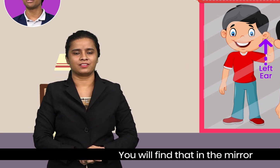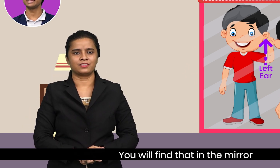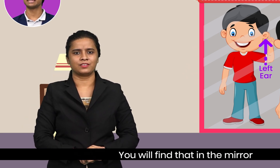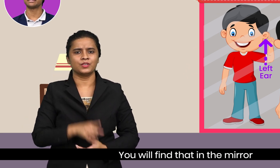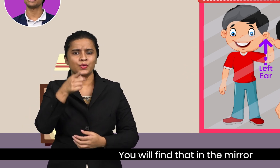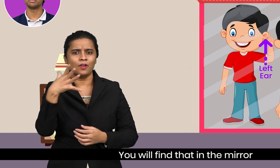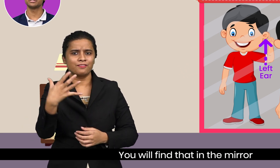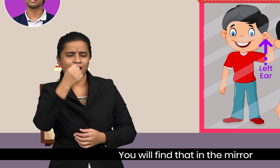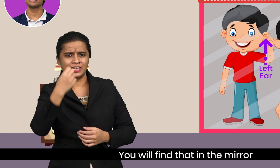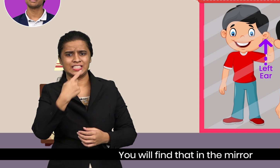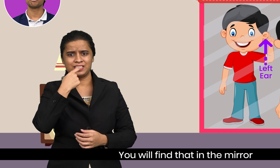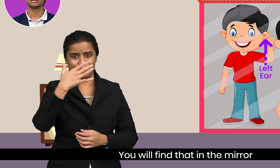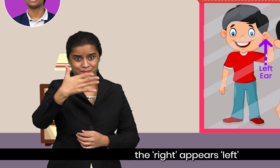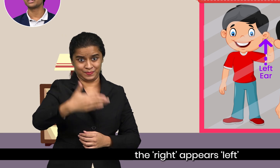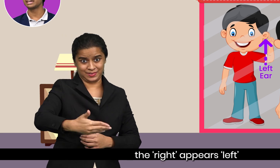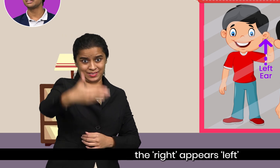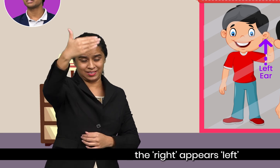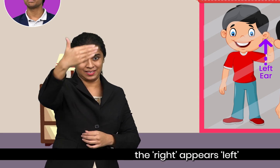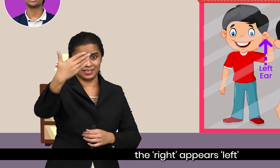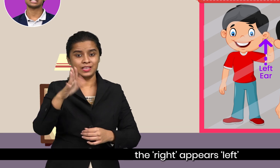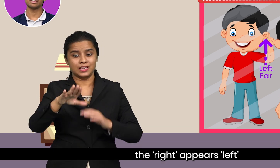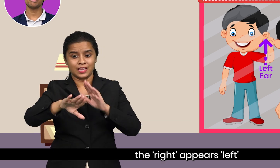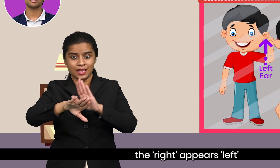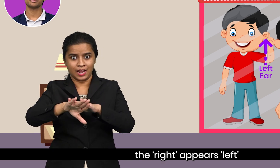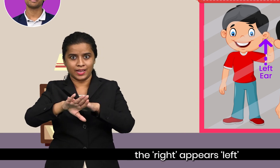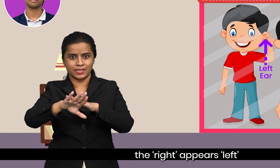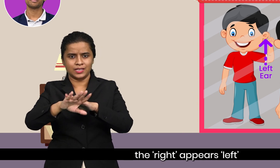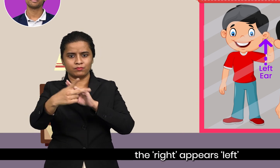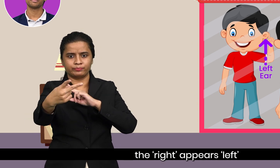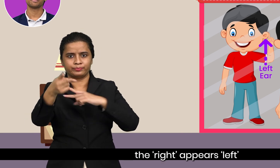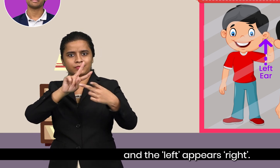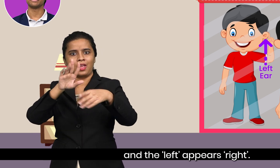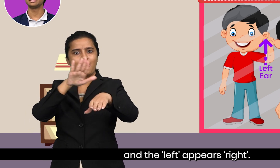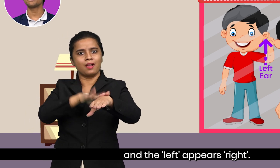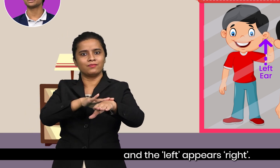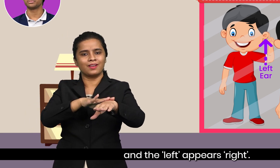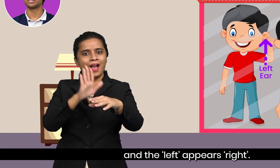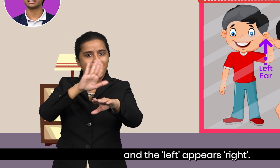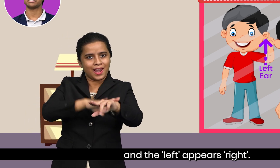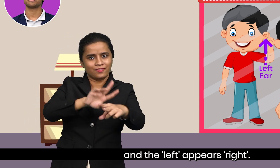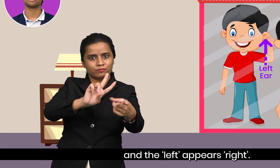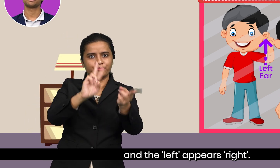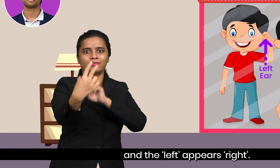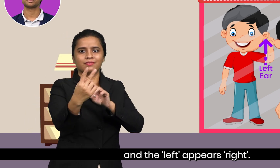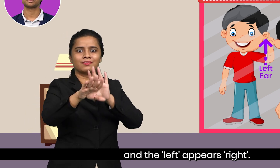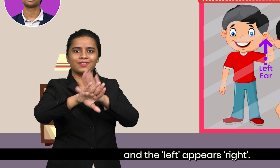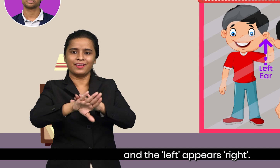You will find that in the mirror, the right appears left and the left appears right.